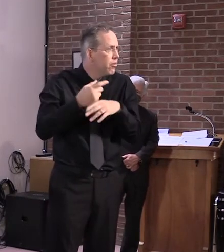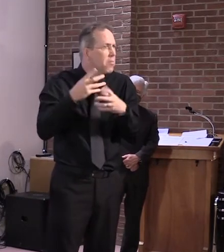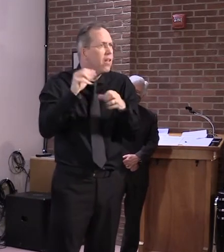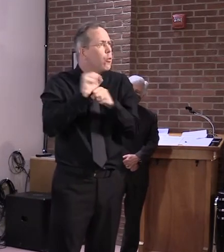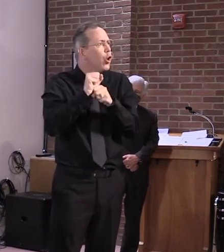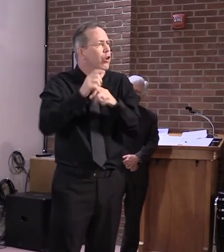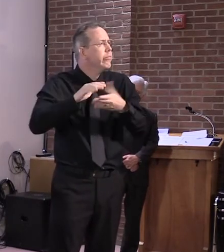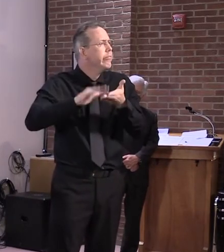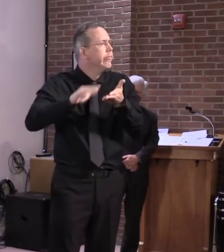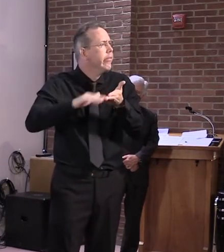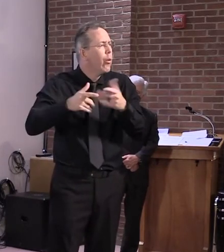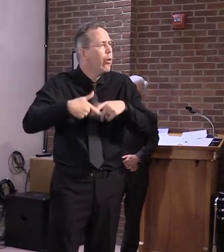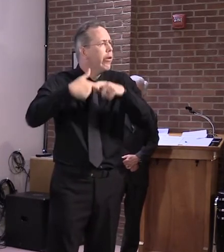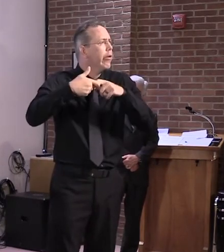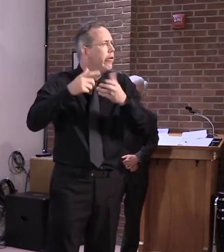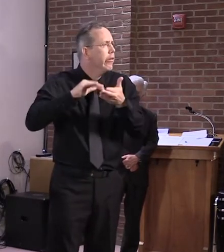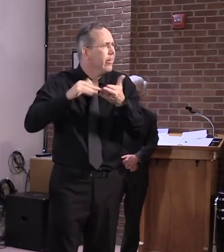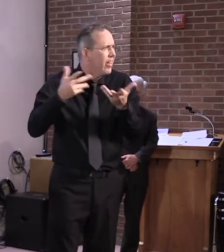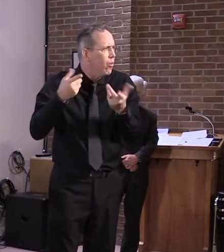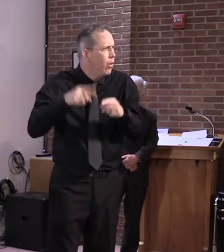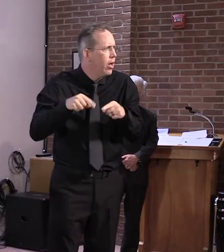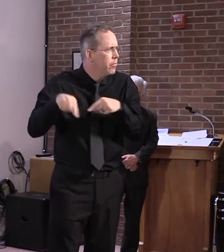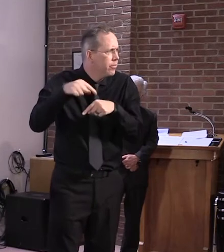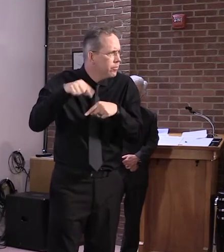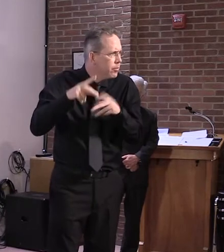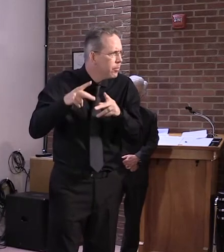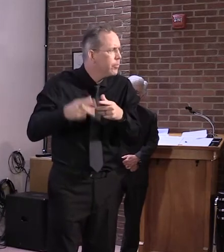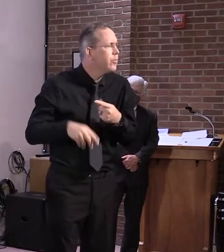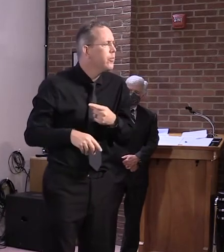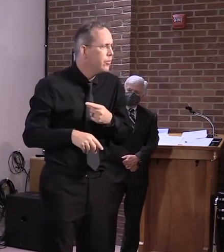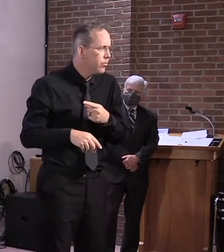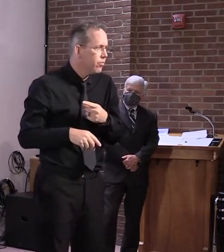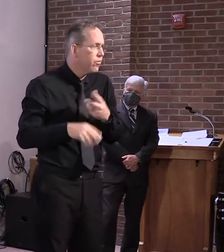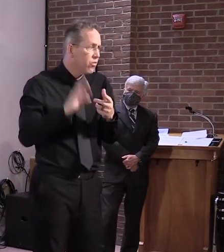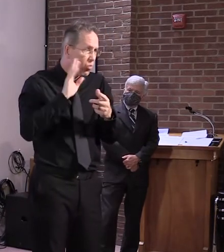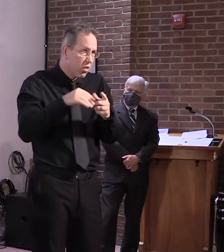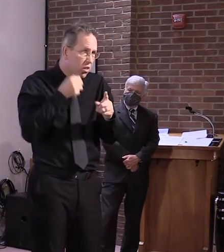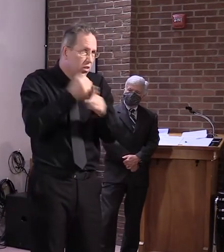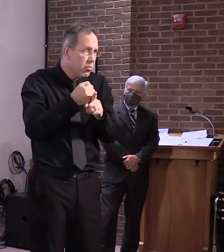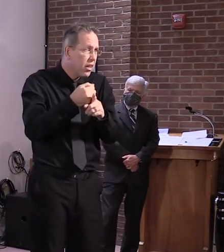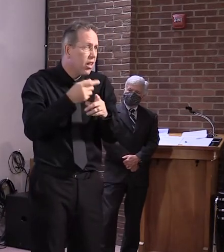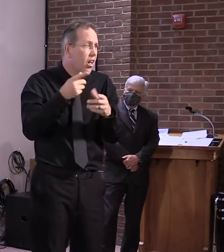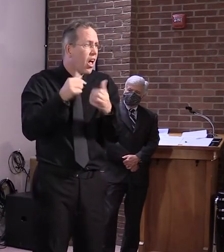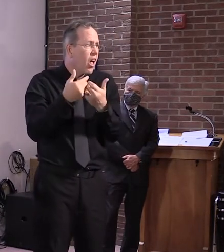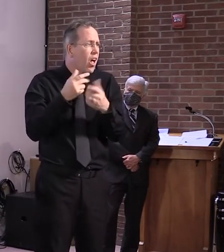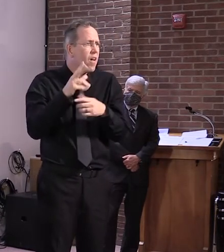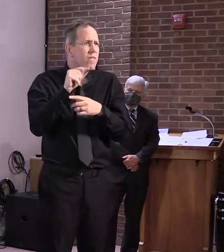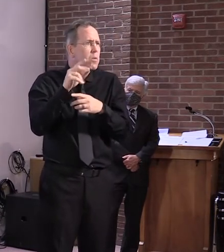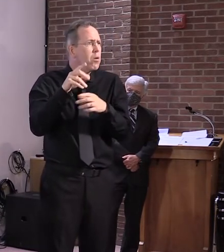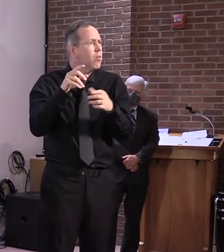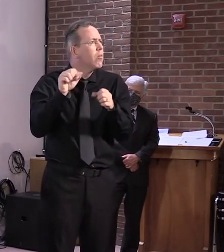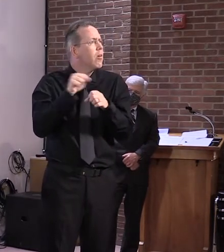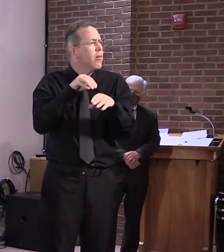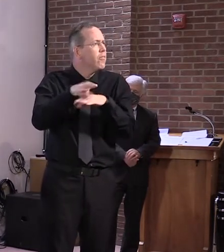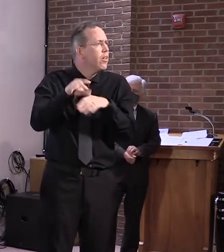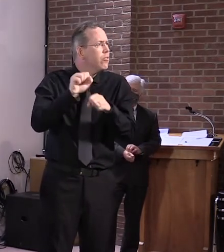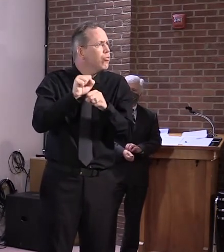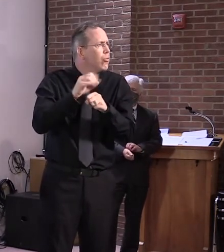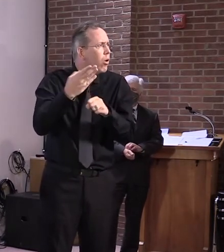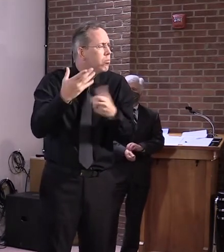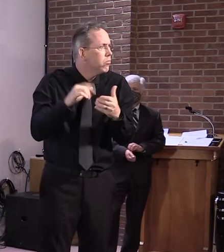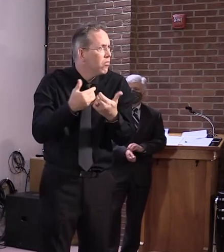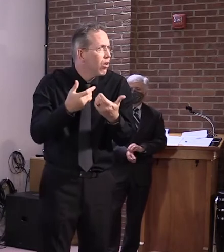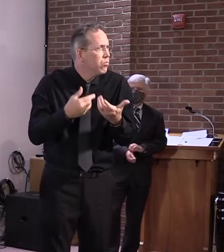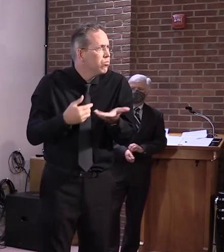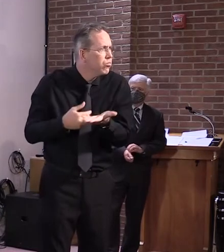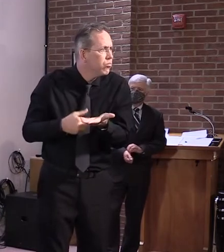by this and any efforts the state is making to offset those job losses? Yeah, Greg from the County Courier brought this up maybe a week and a